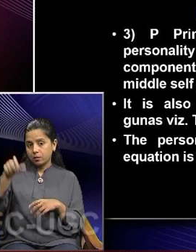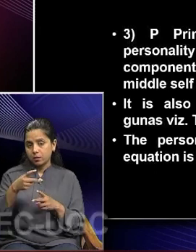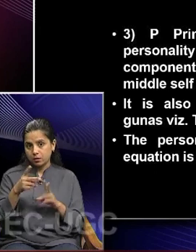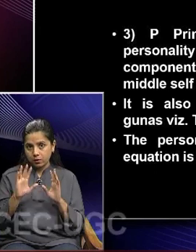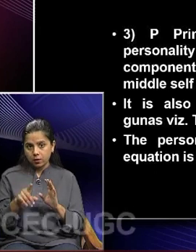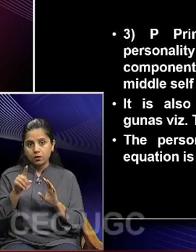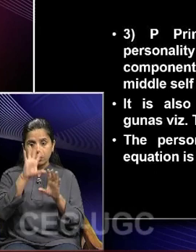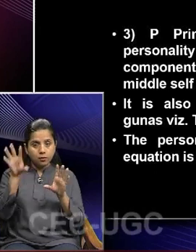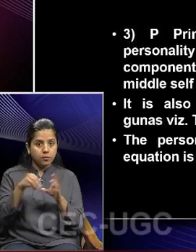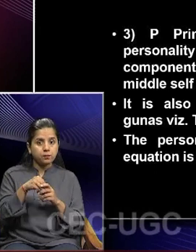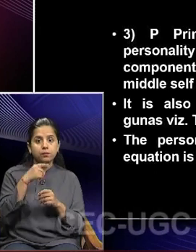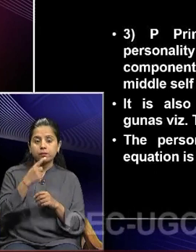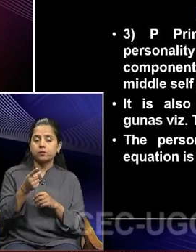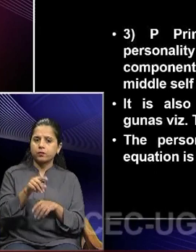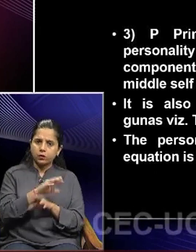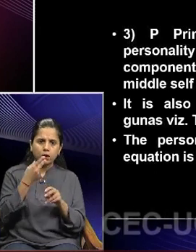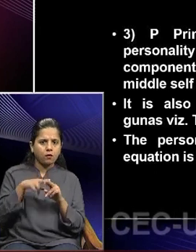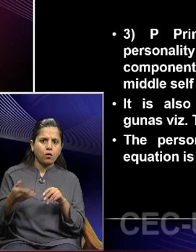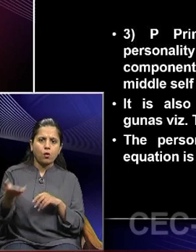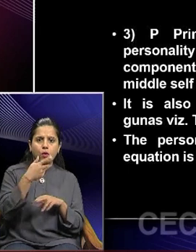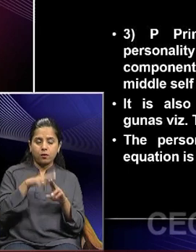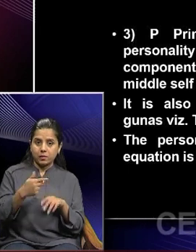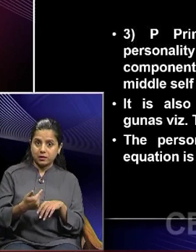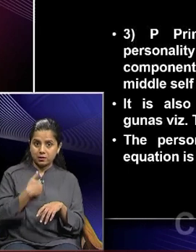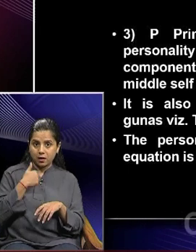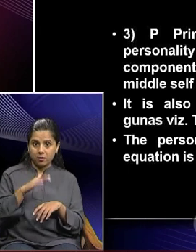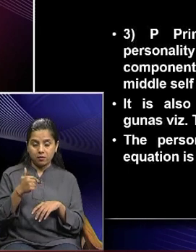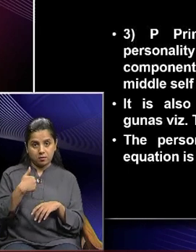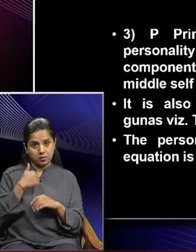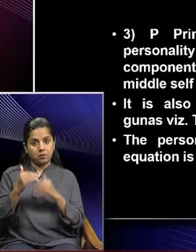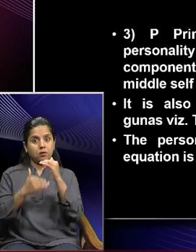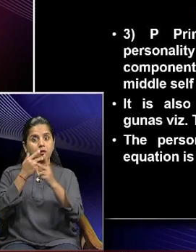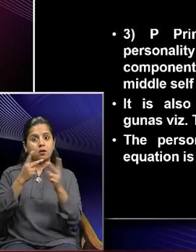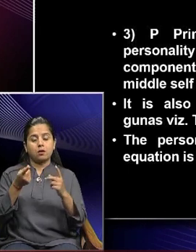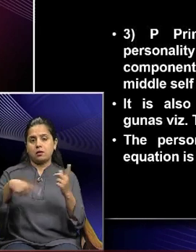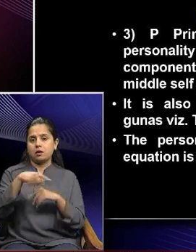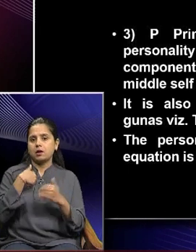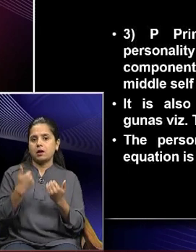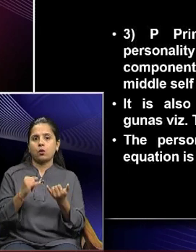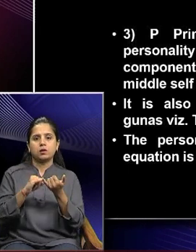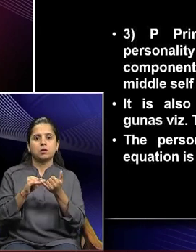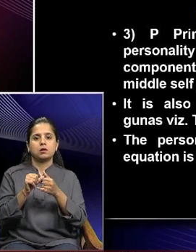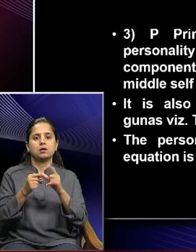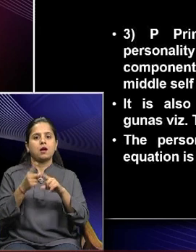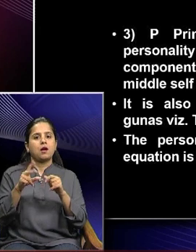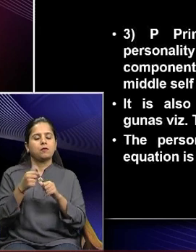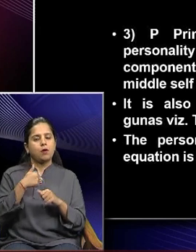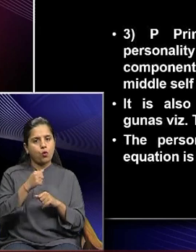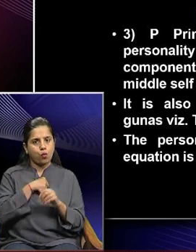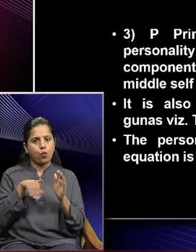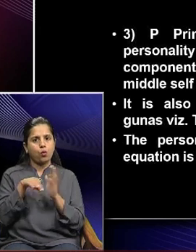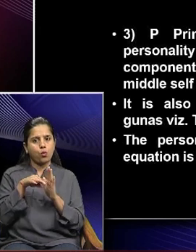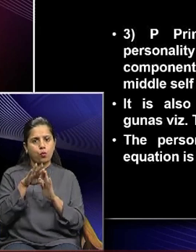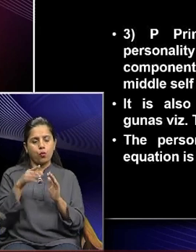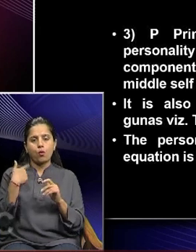it is a combination of all. So if I develop myself in such a way that I am at the sattva level of my merit